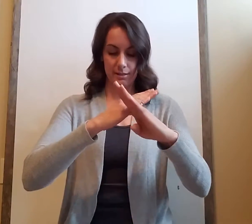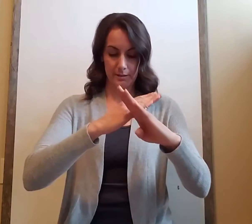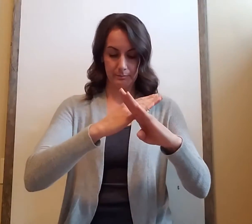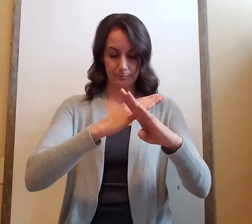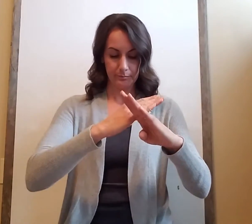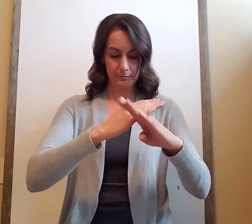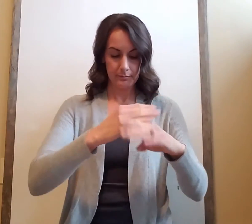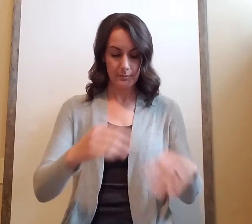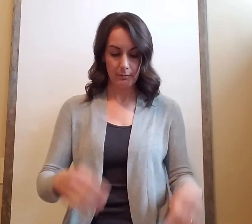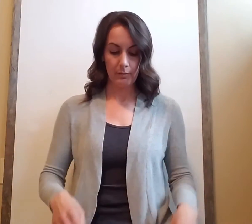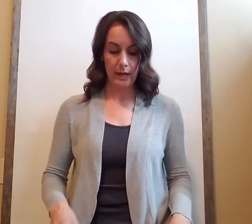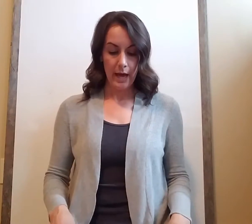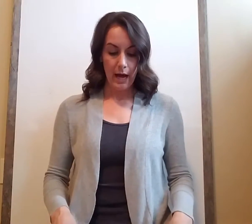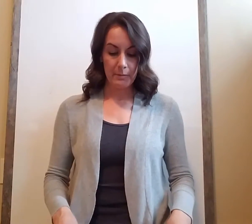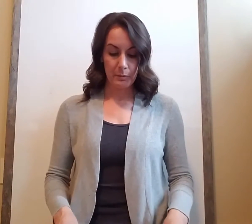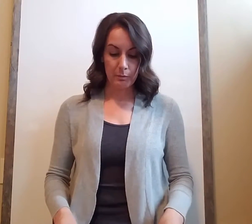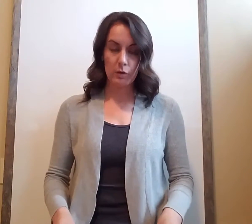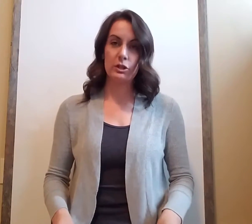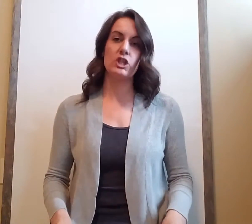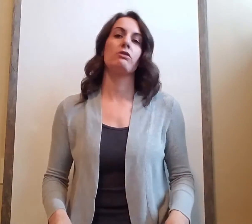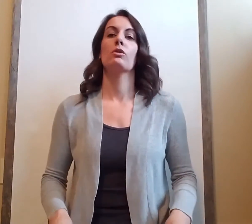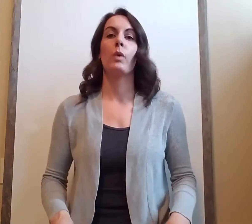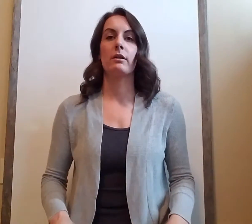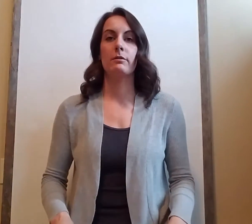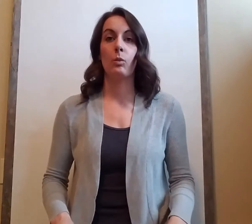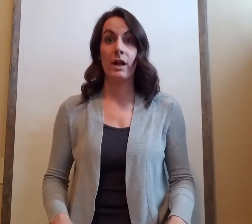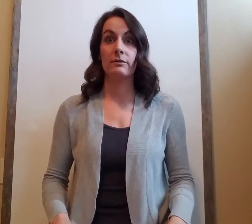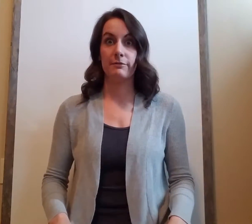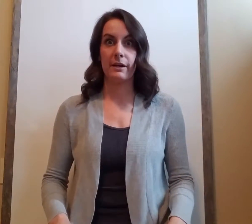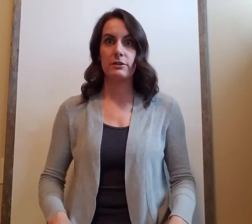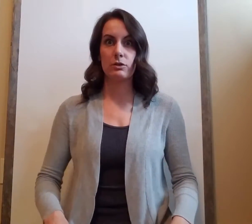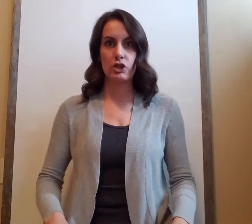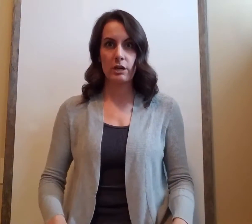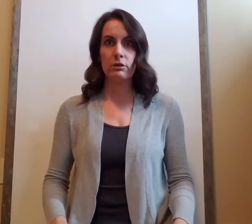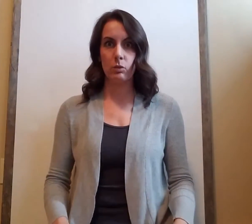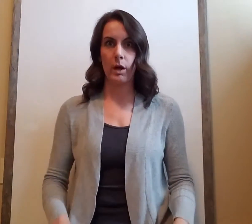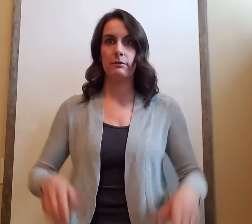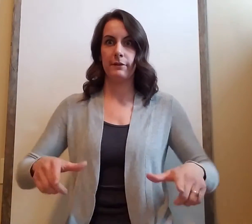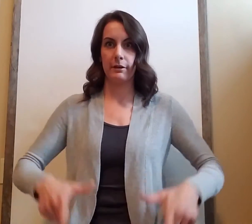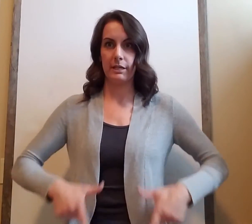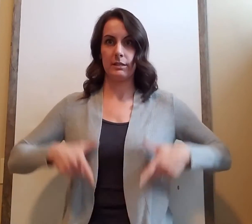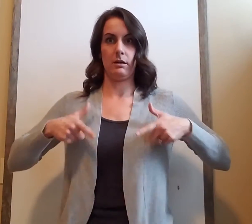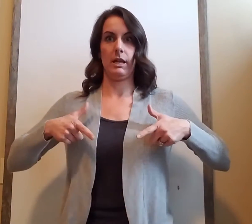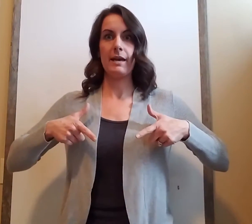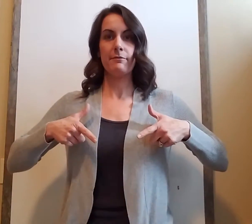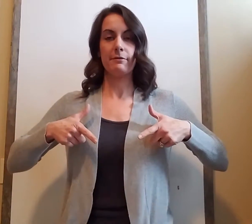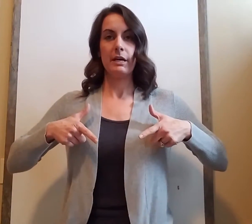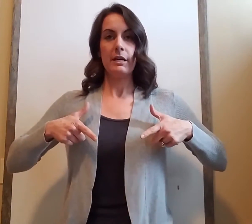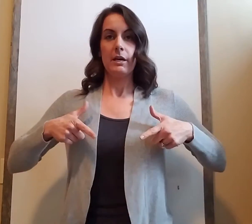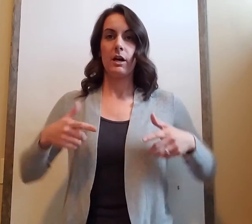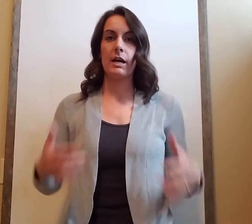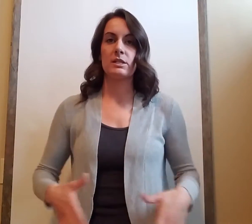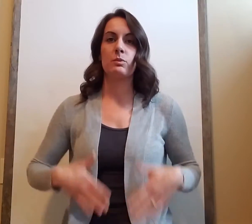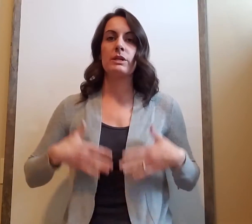defense. I'm going to promote the general welfare. So general welfare is our life. God has